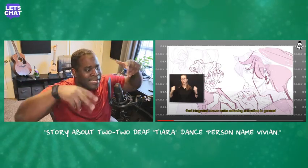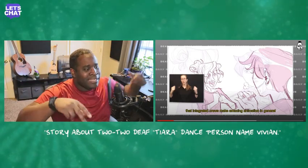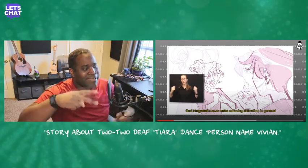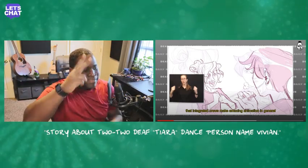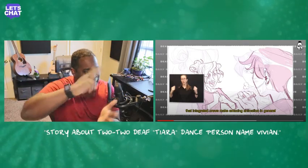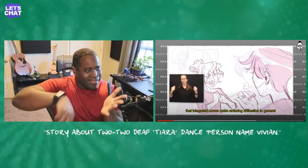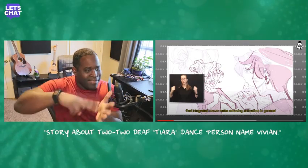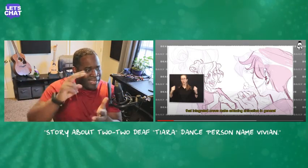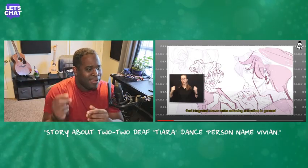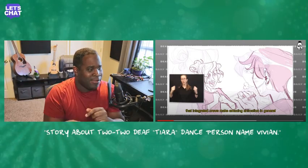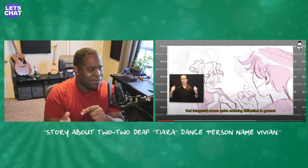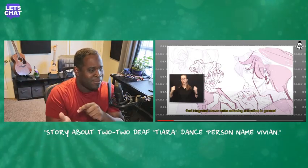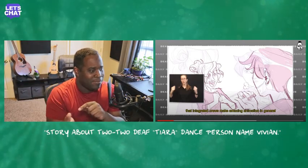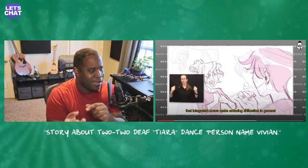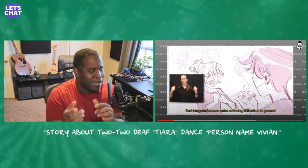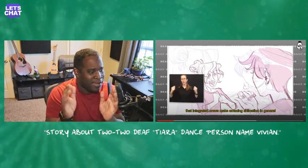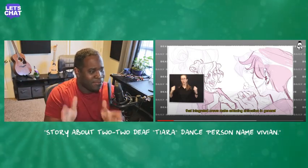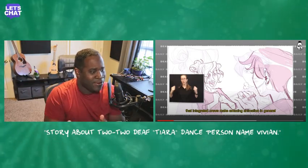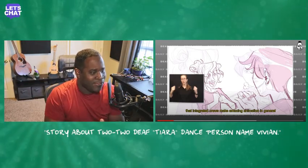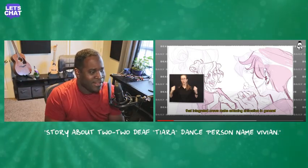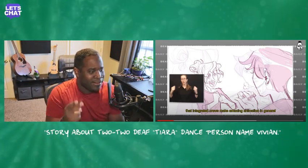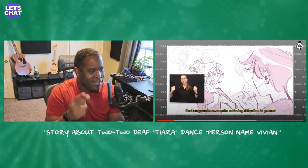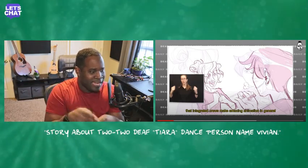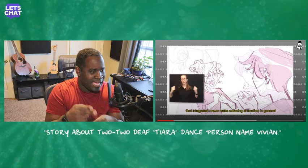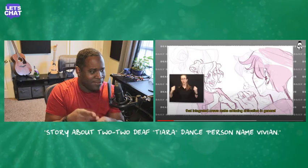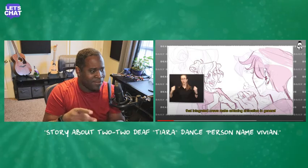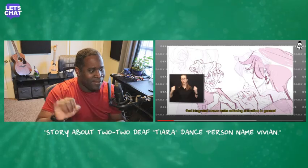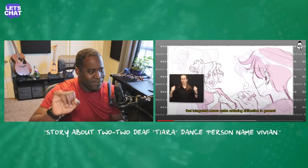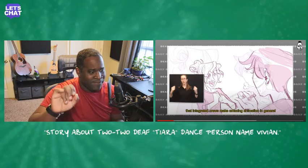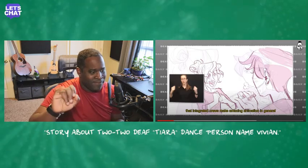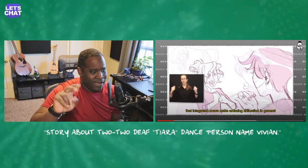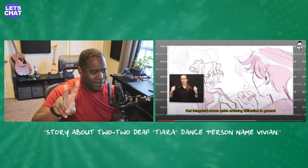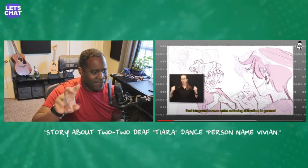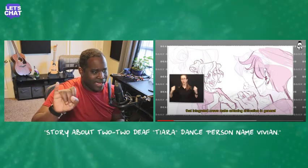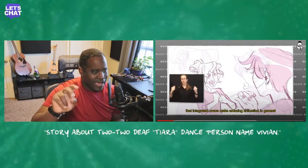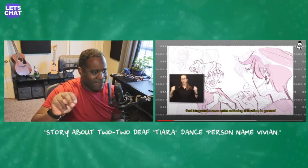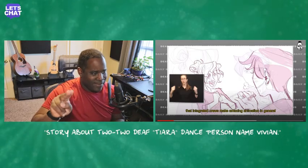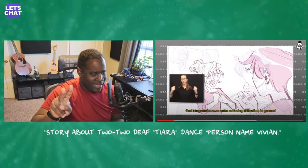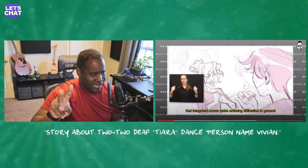crown dancing person named